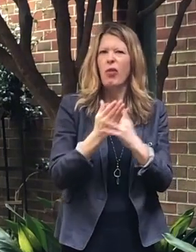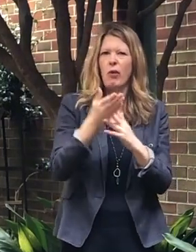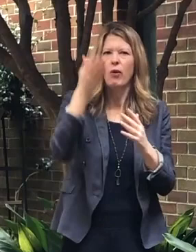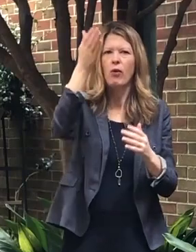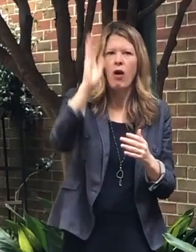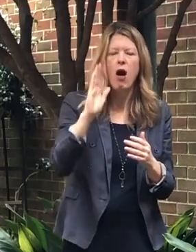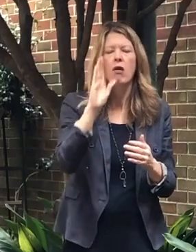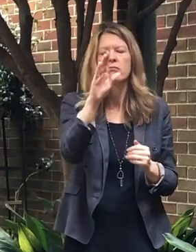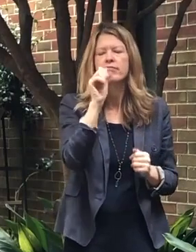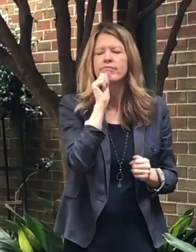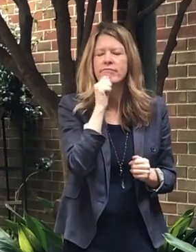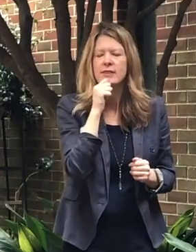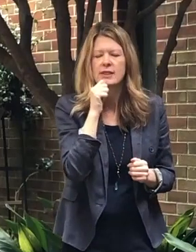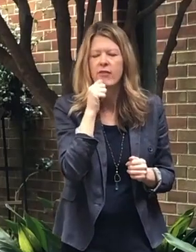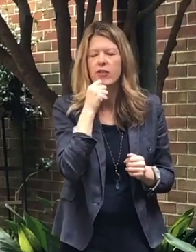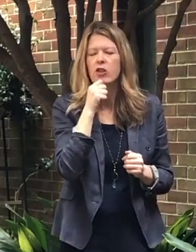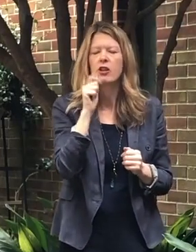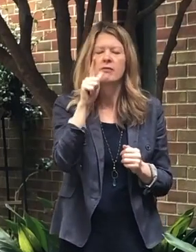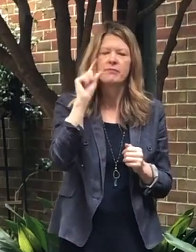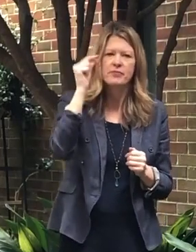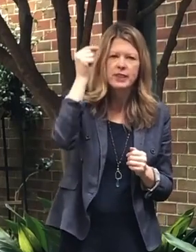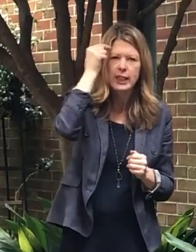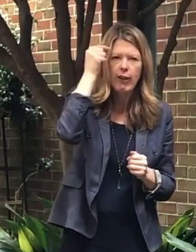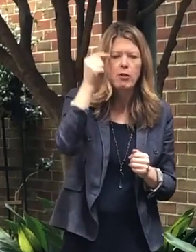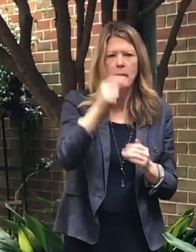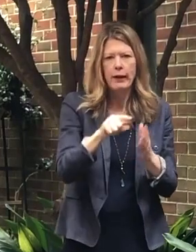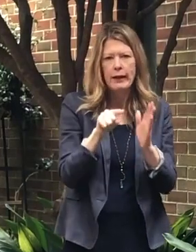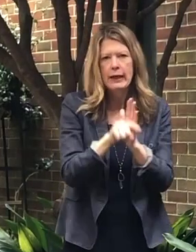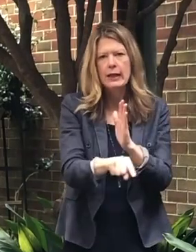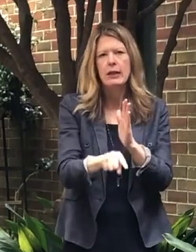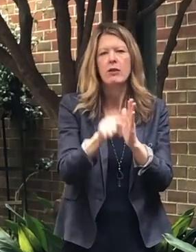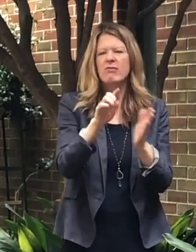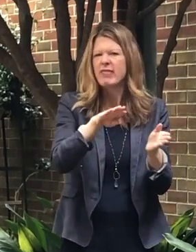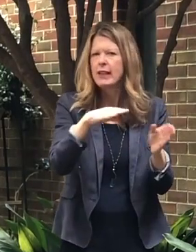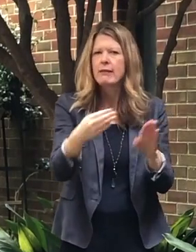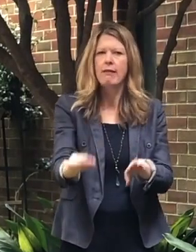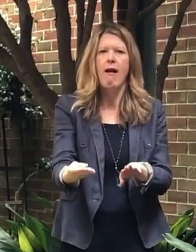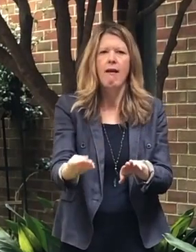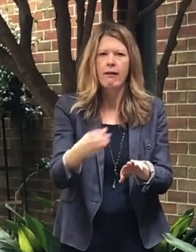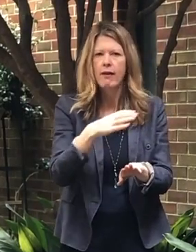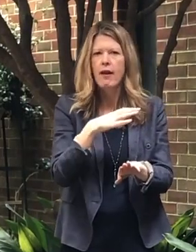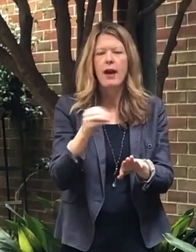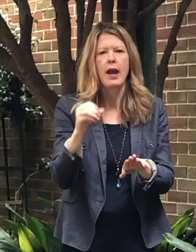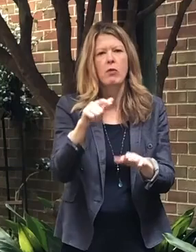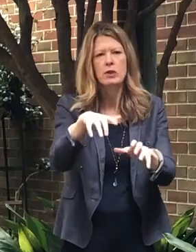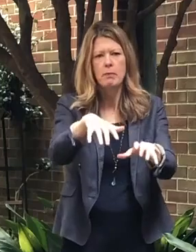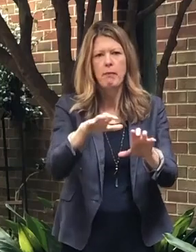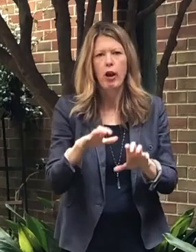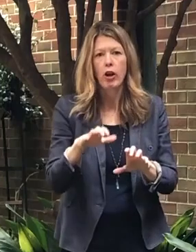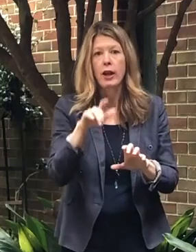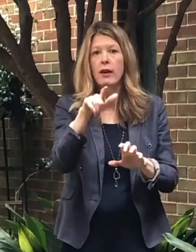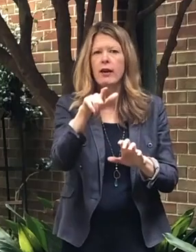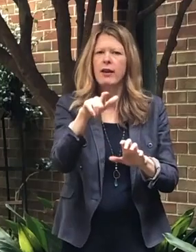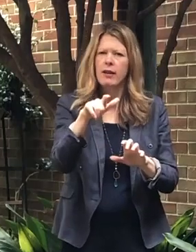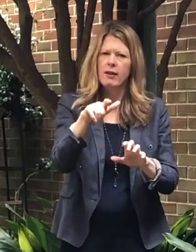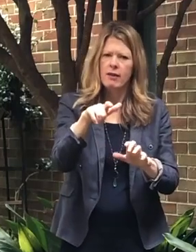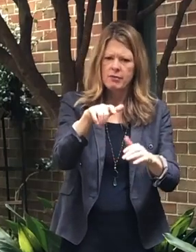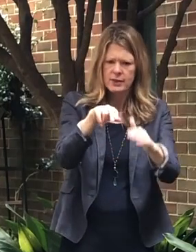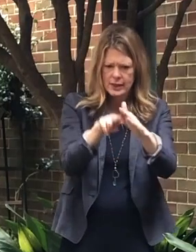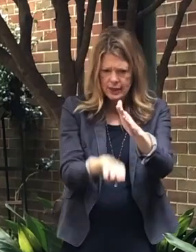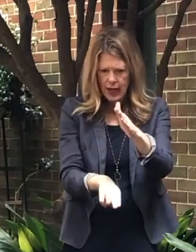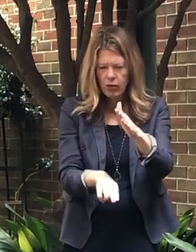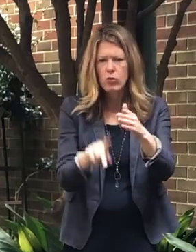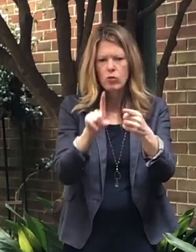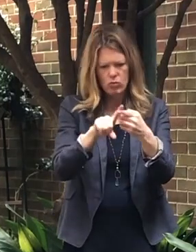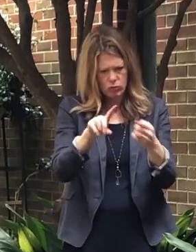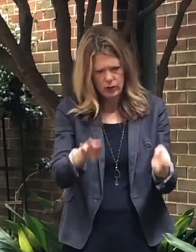He suffered under Pontius Pilate, was crucified, died, and was buried. He descended to the dead.